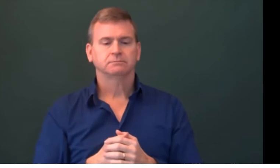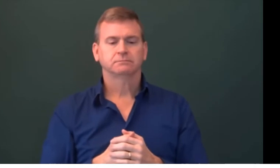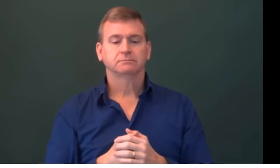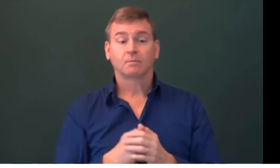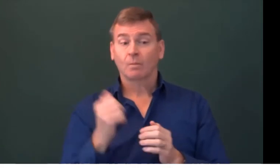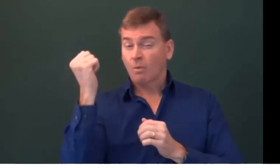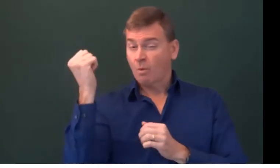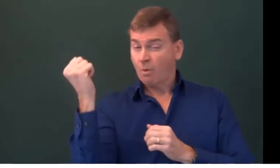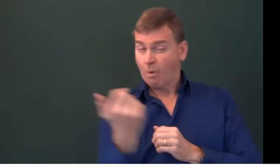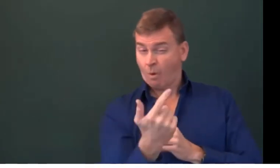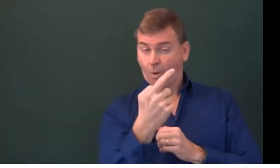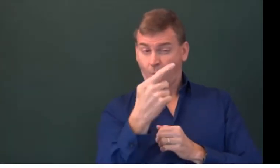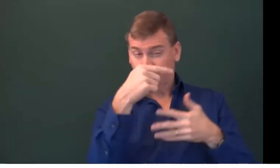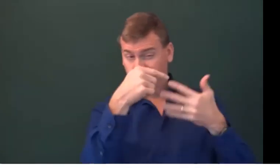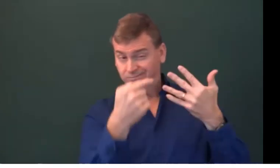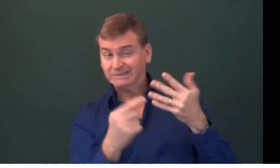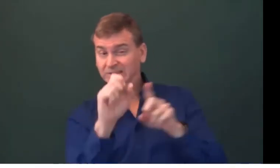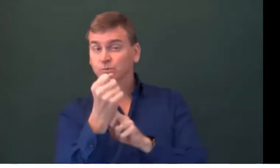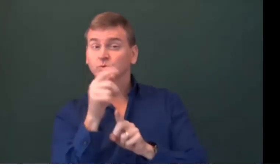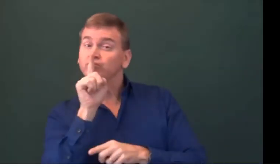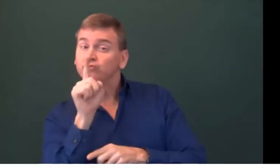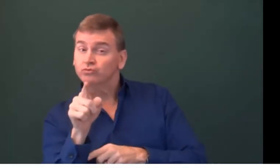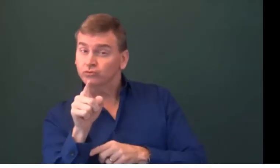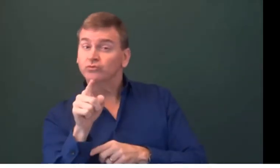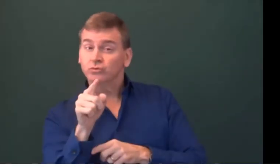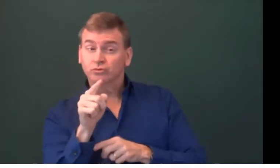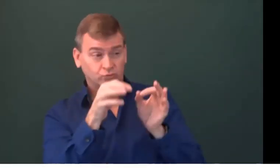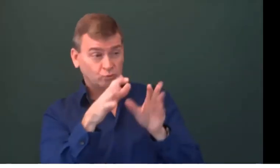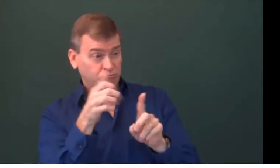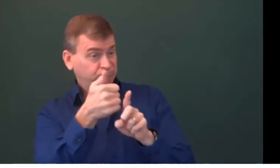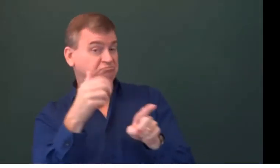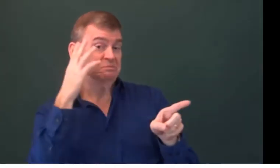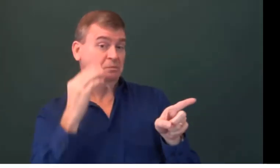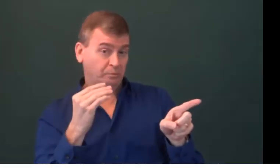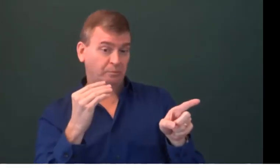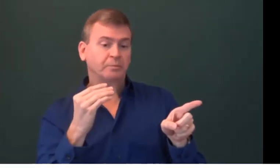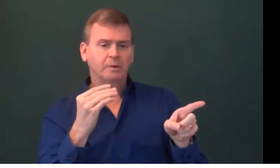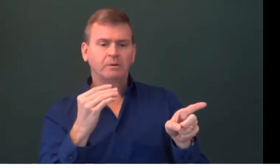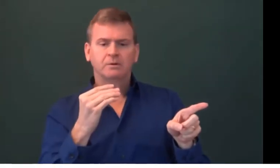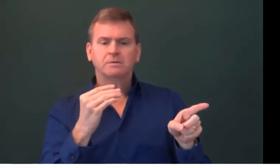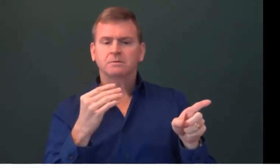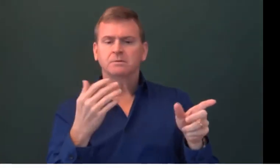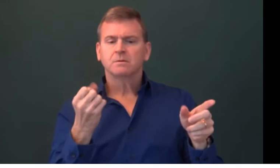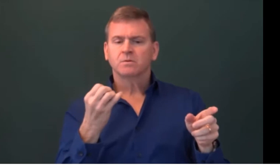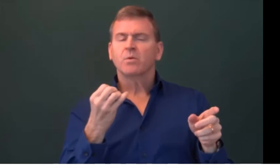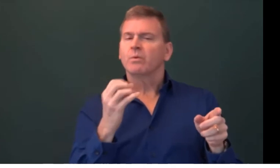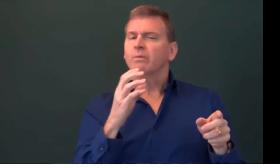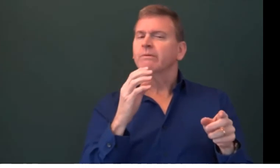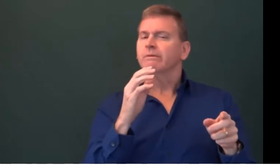had no way calling for help. All of these stories are real and are real experiences by